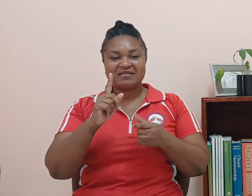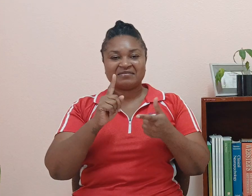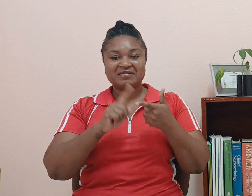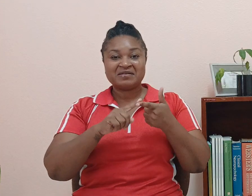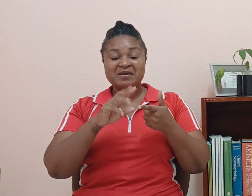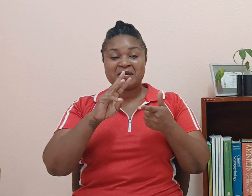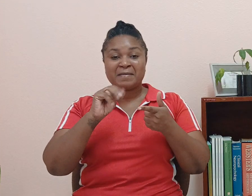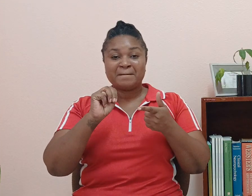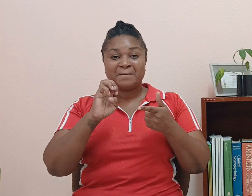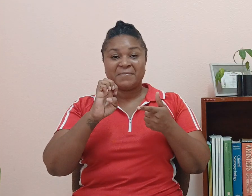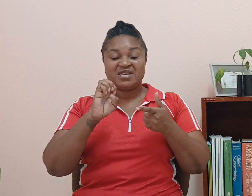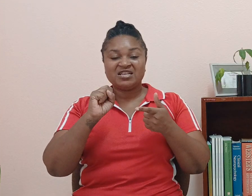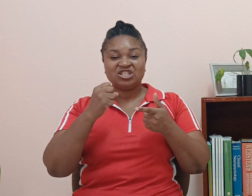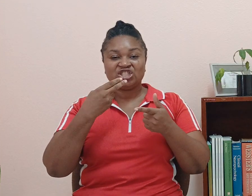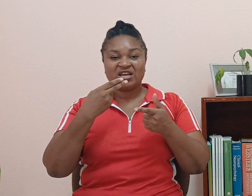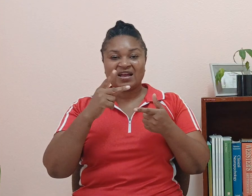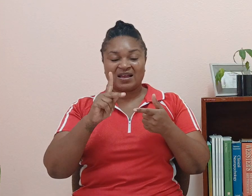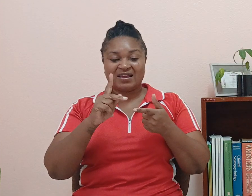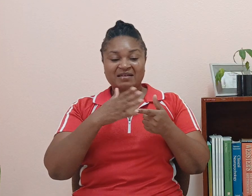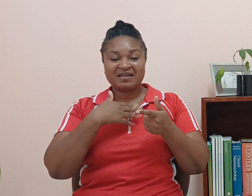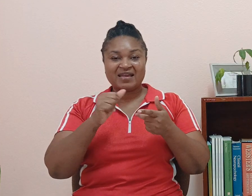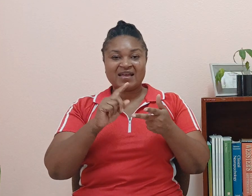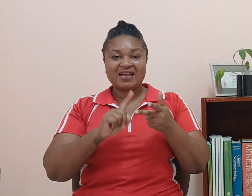Abednego in the furnace.